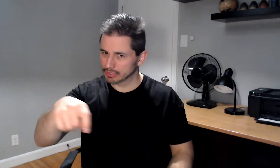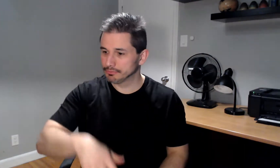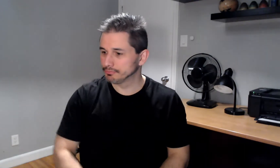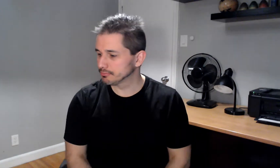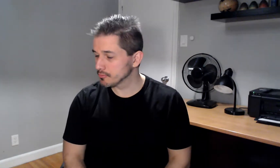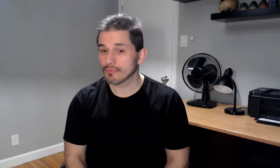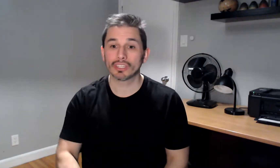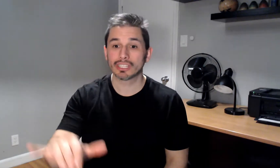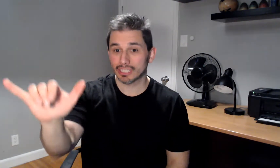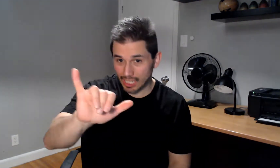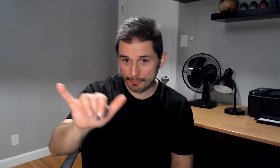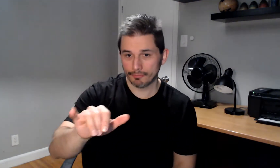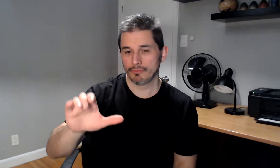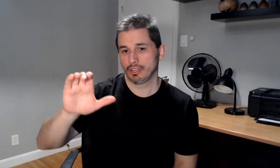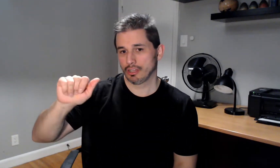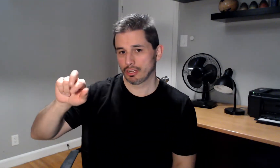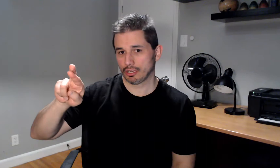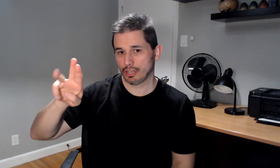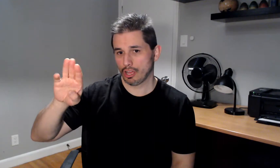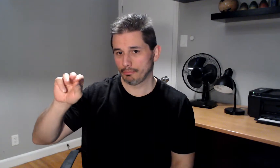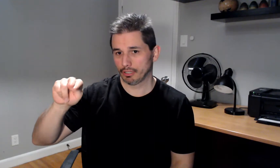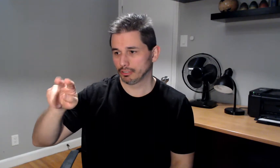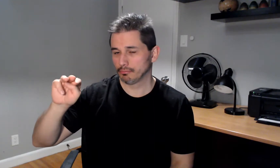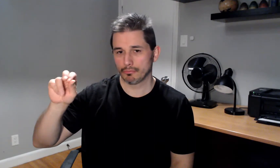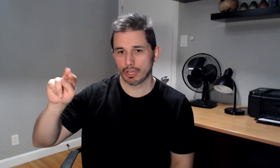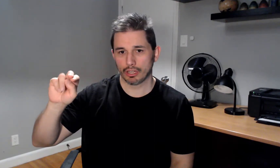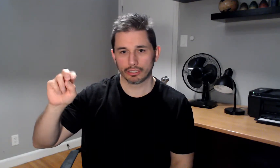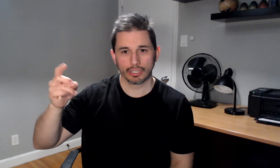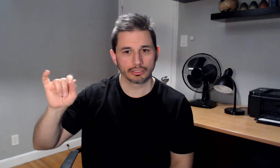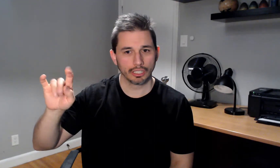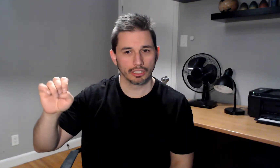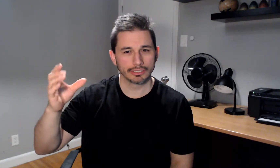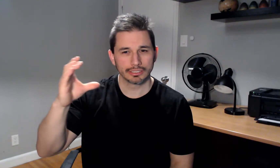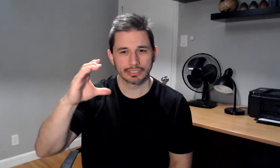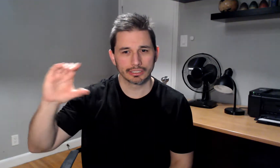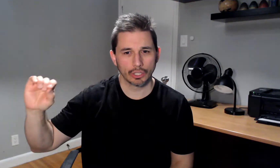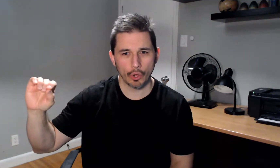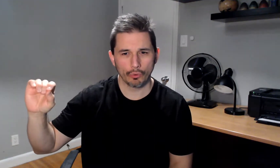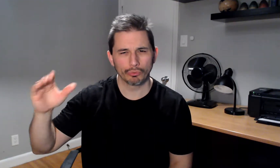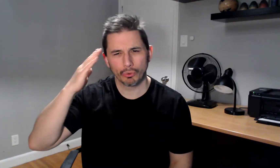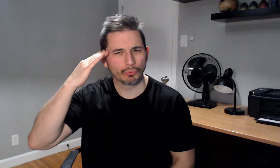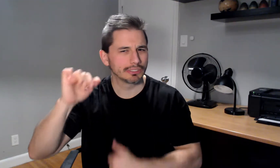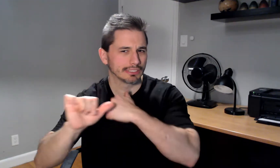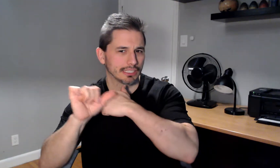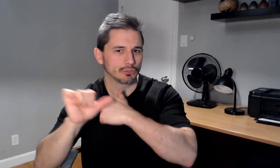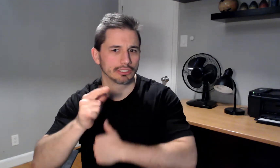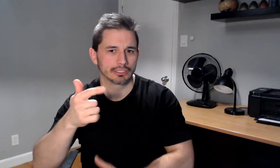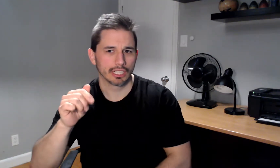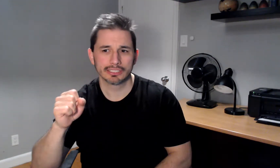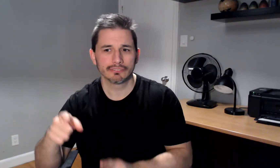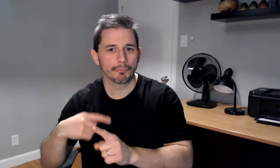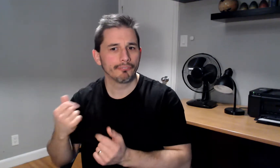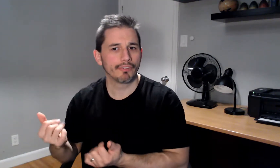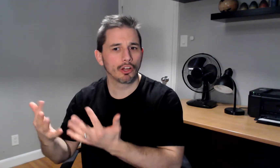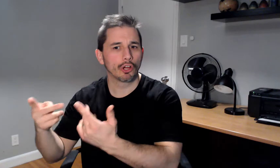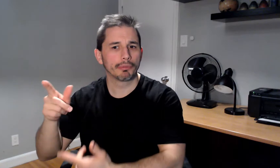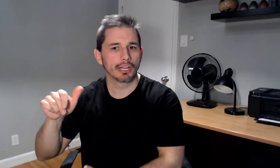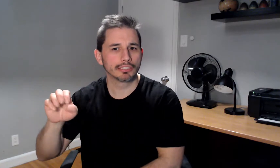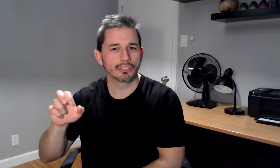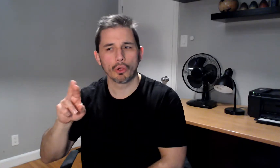too late. And the same goes for carbon monoxide detectors. It's that gas that could come from your fireplace